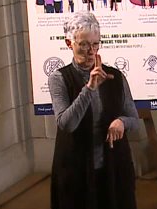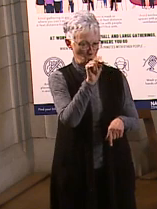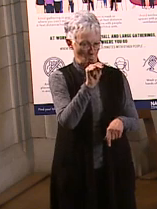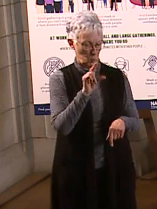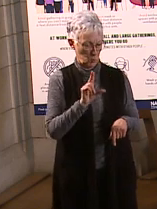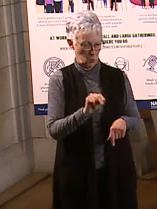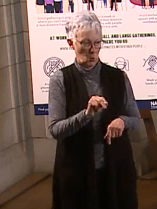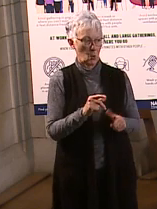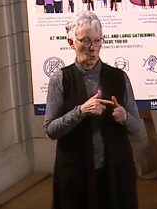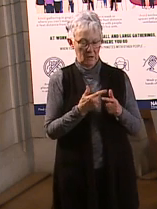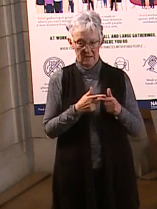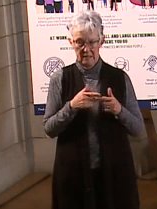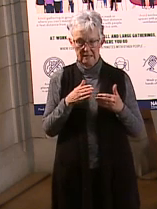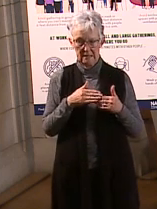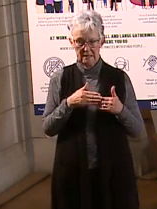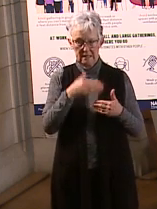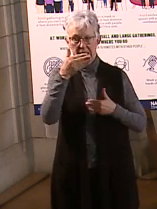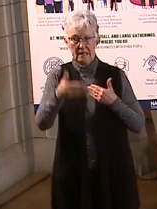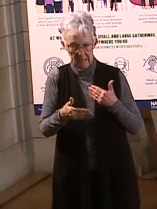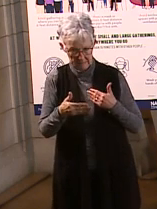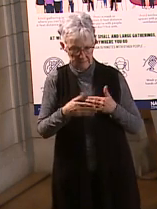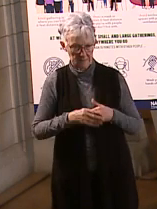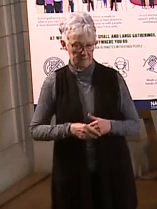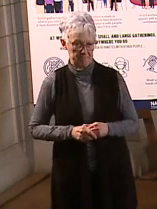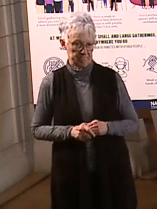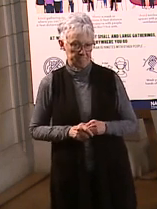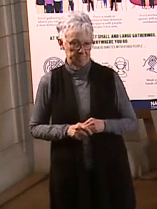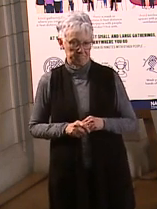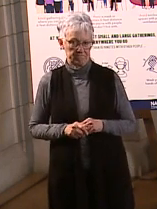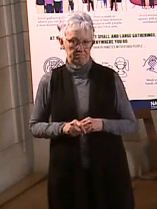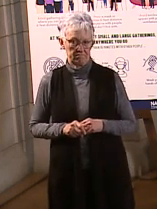these questions and hit next.